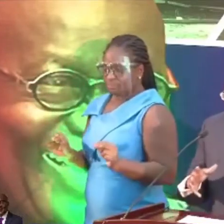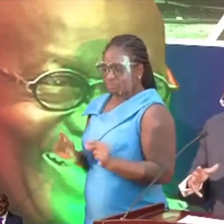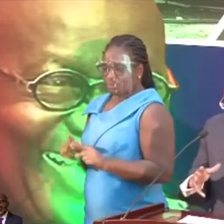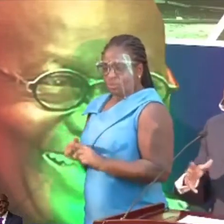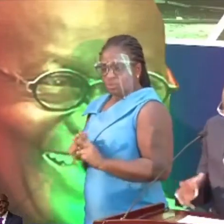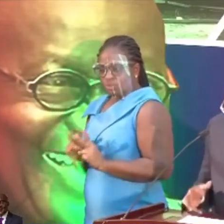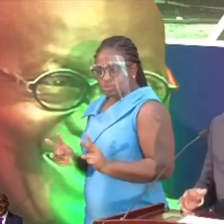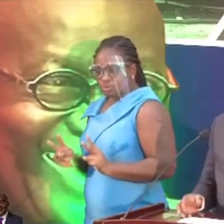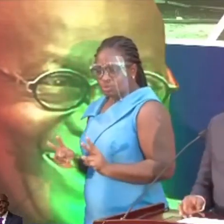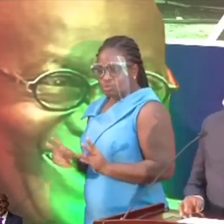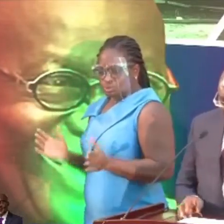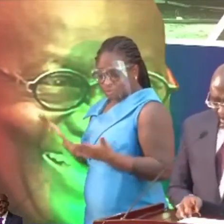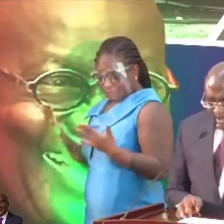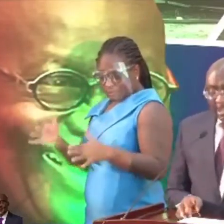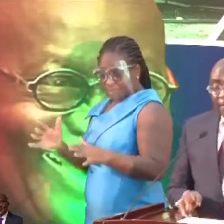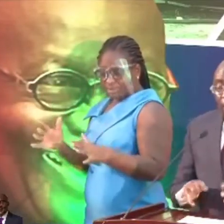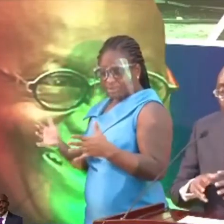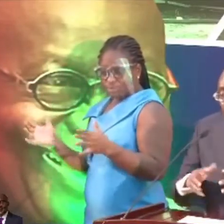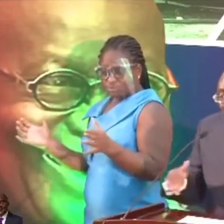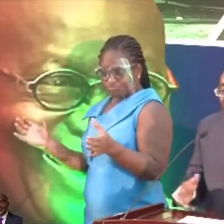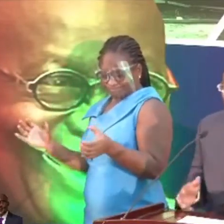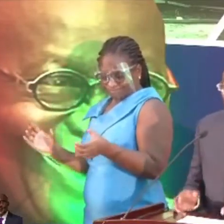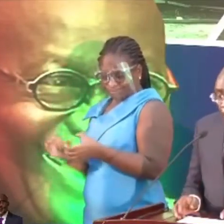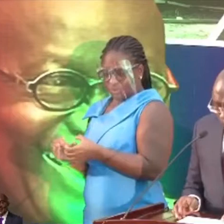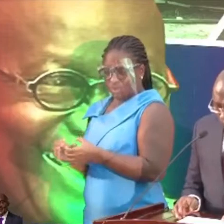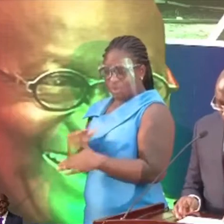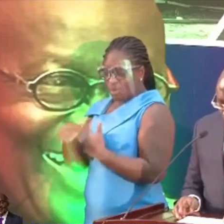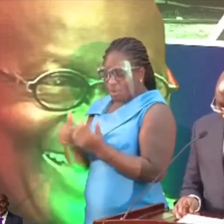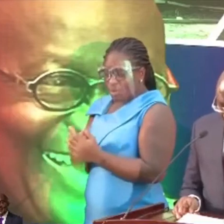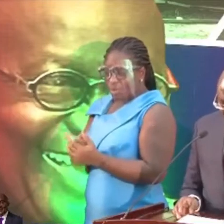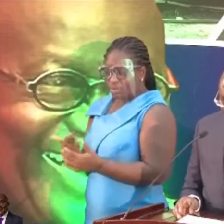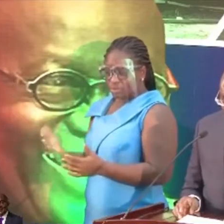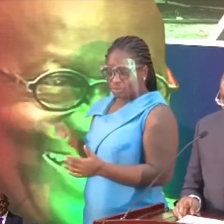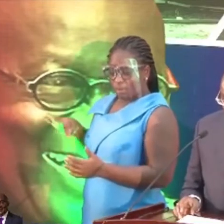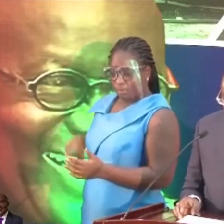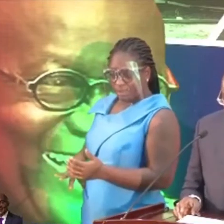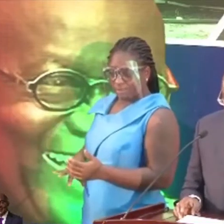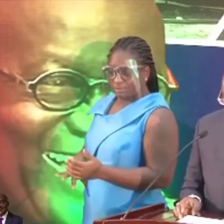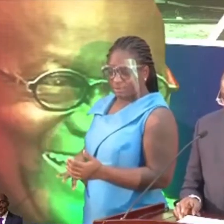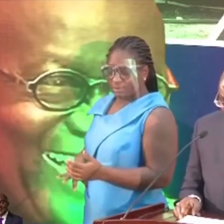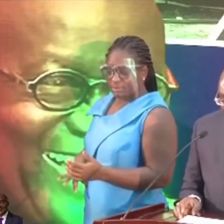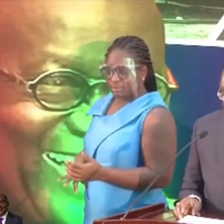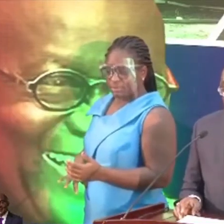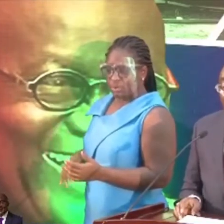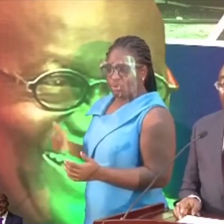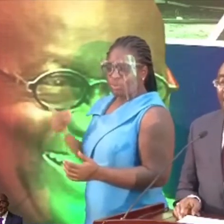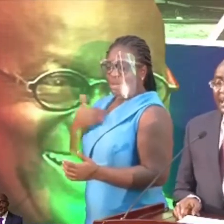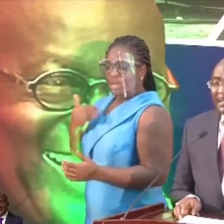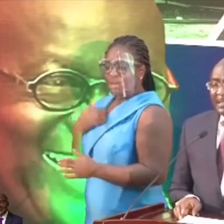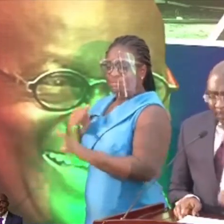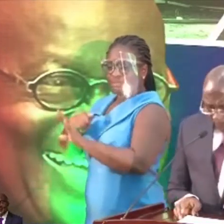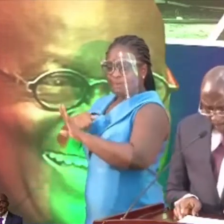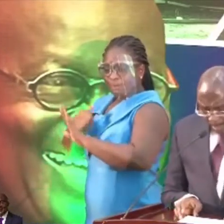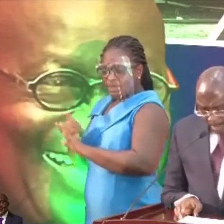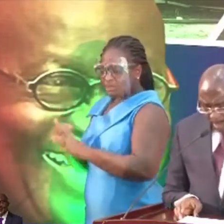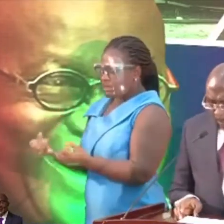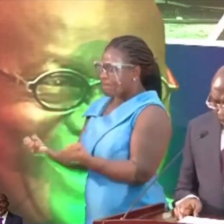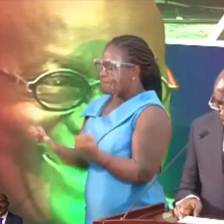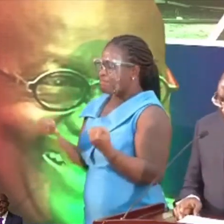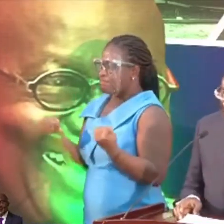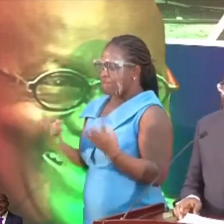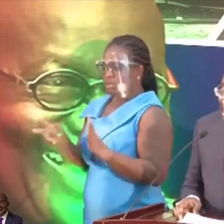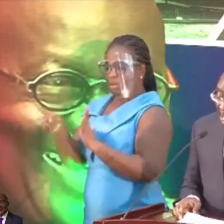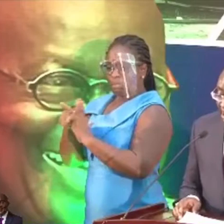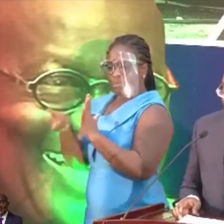to accomplish this infrastructure for all strategy, we have implemented several